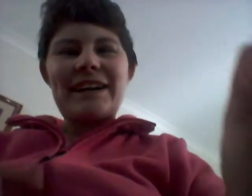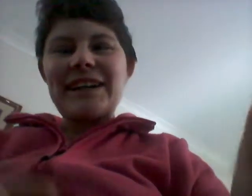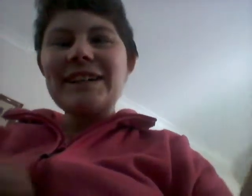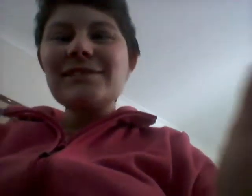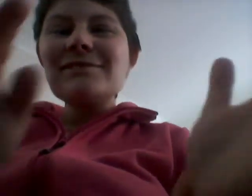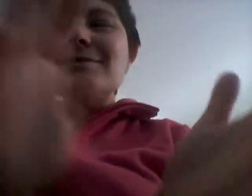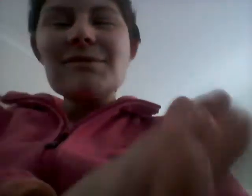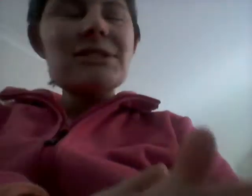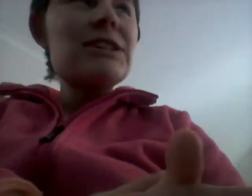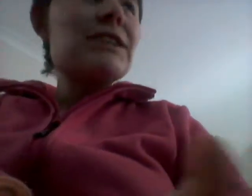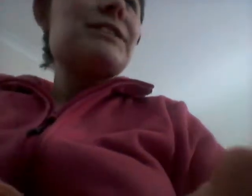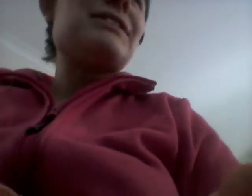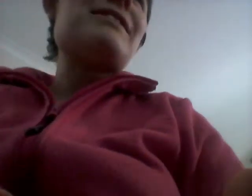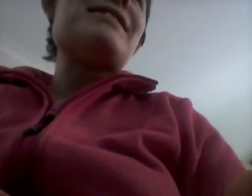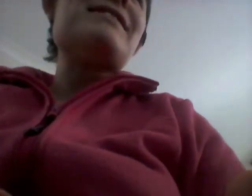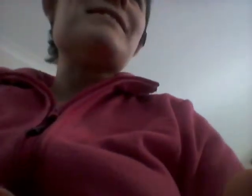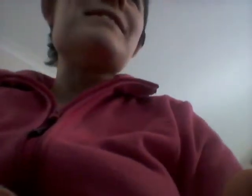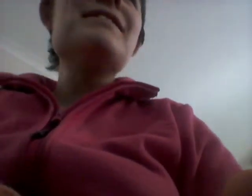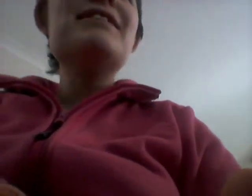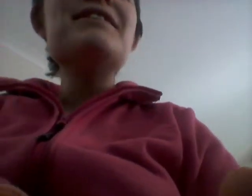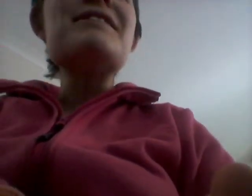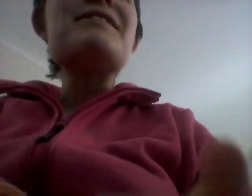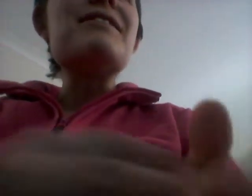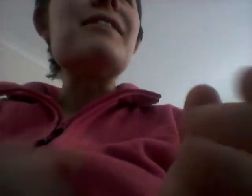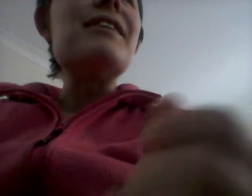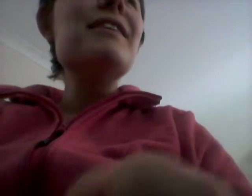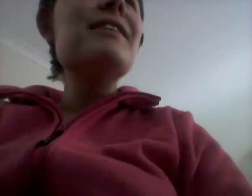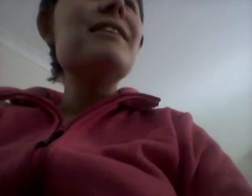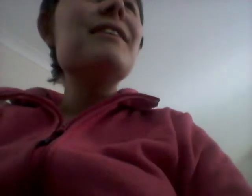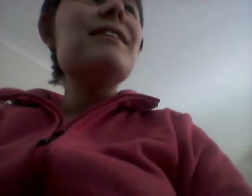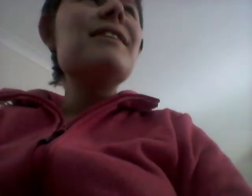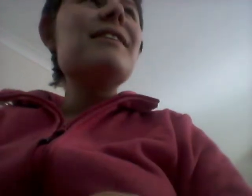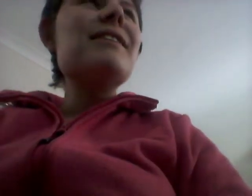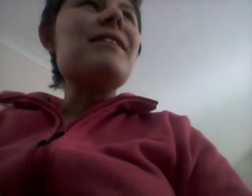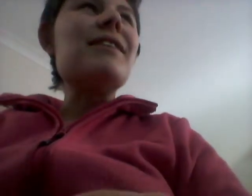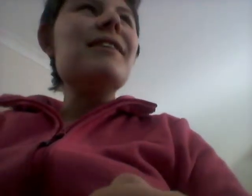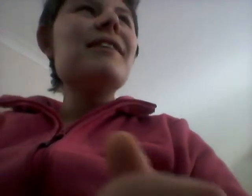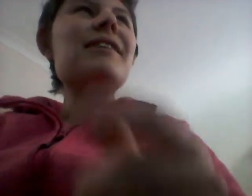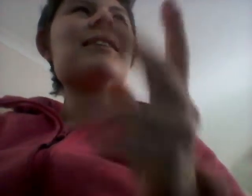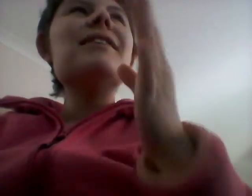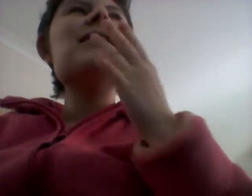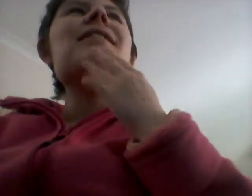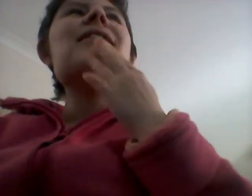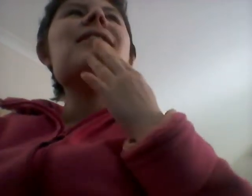Brown. Can you try with us? Brown. So for each one, draw this again. So easy. So color. So what?